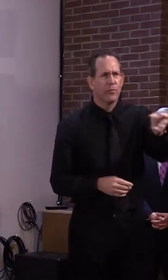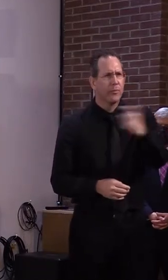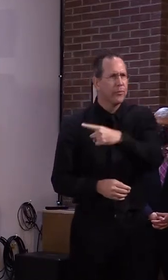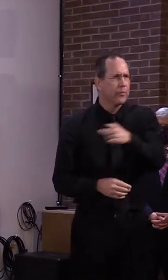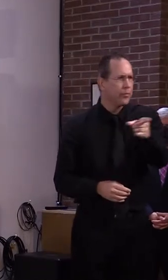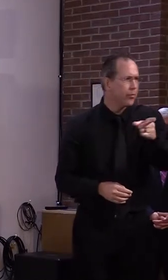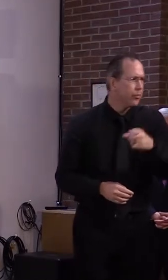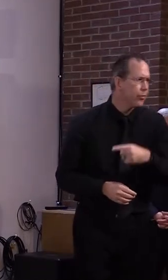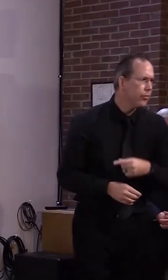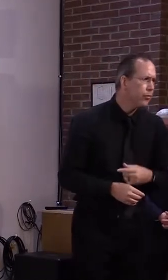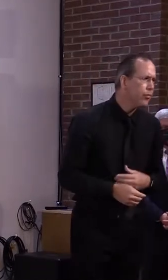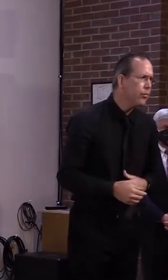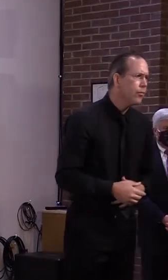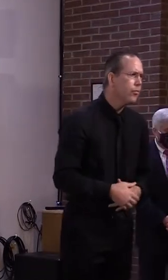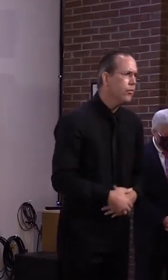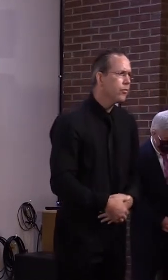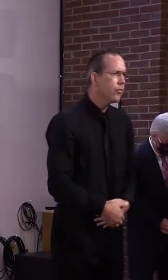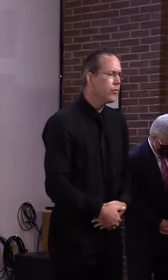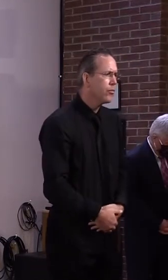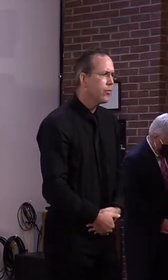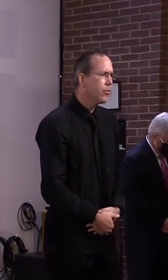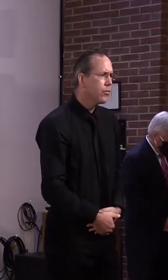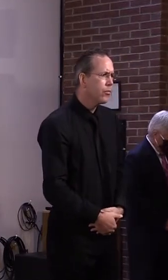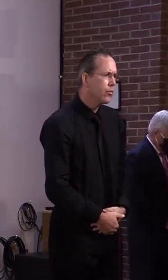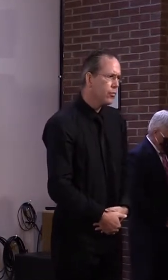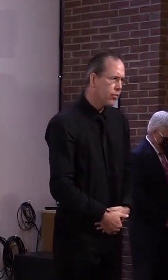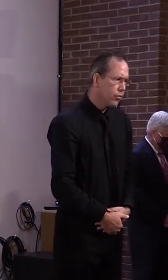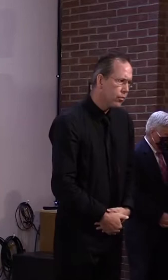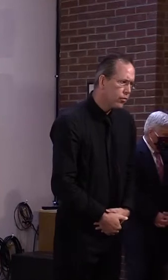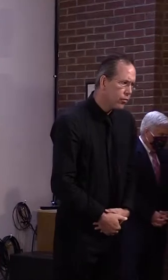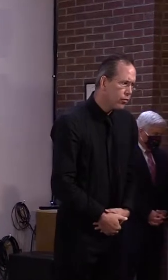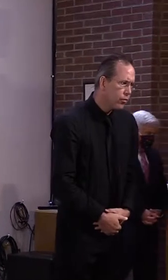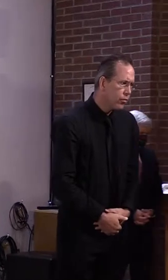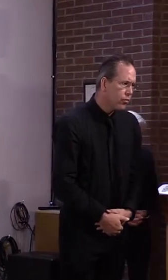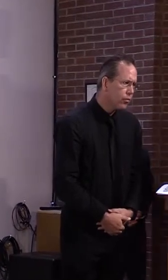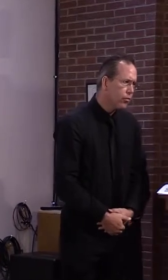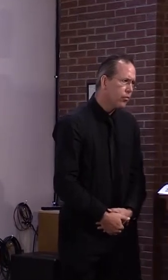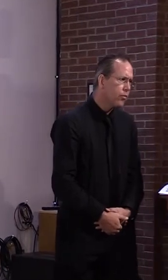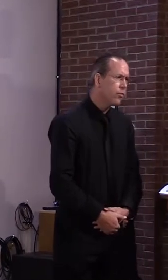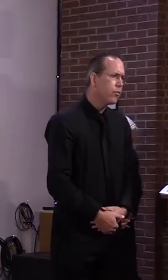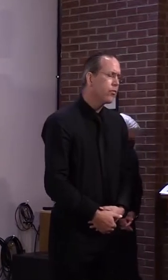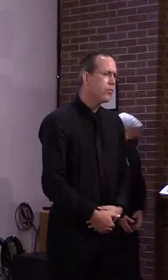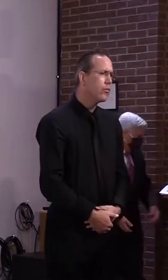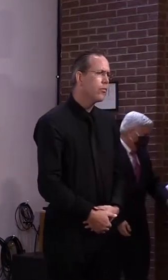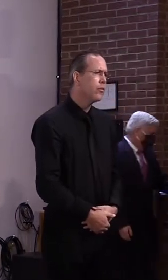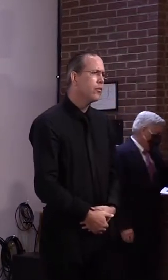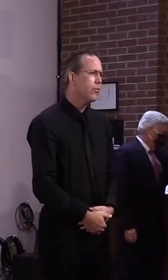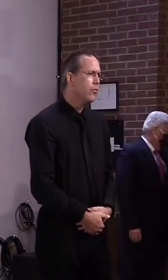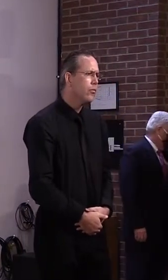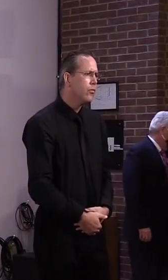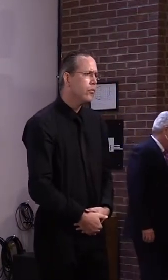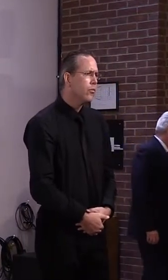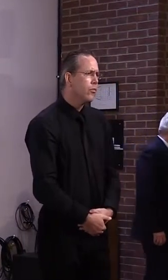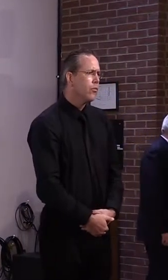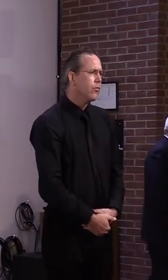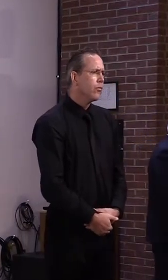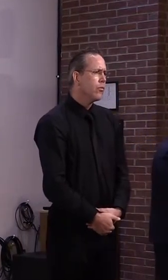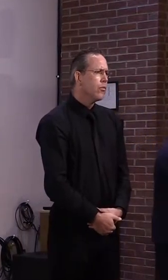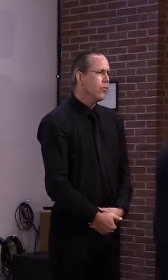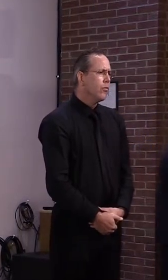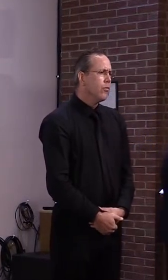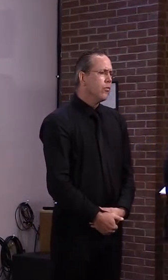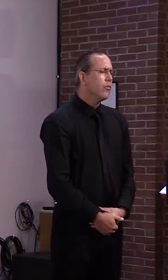out their study or their recommendations as far as changes in policing here in